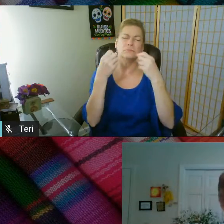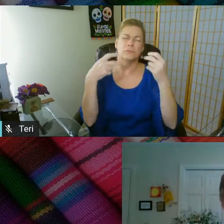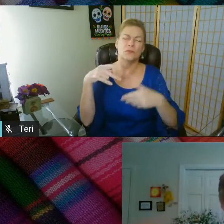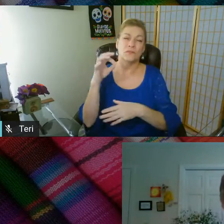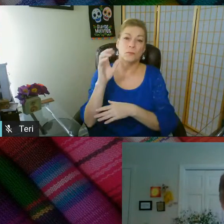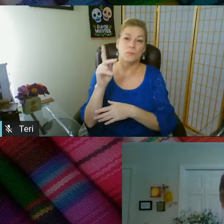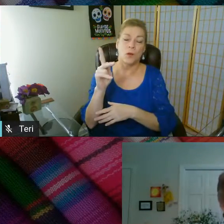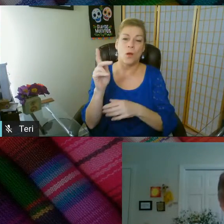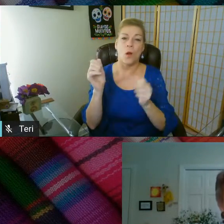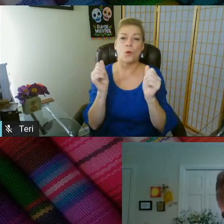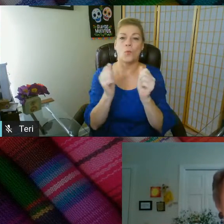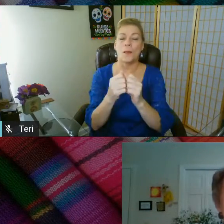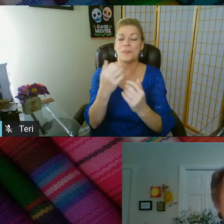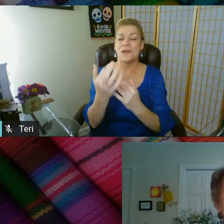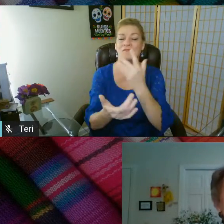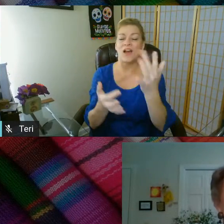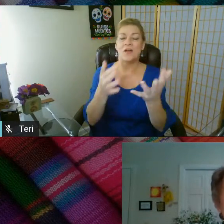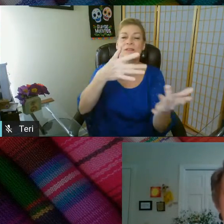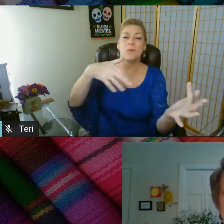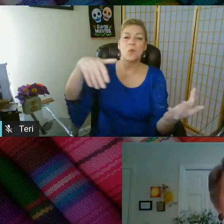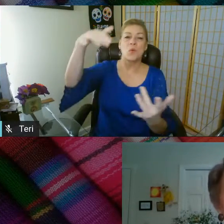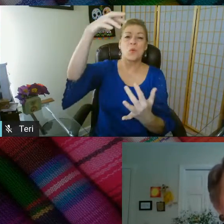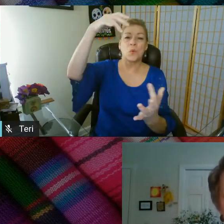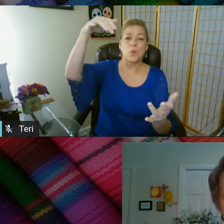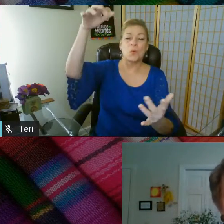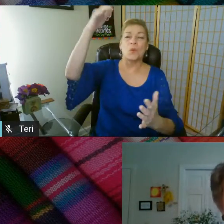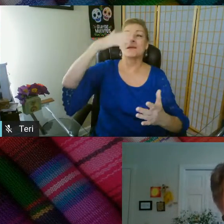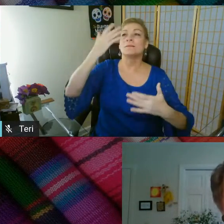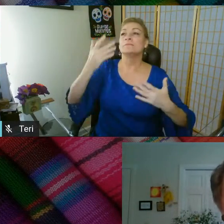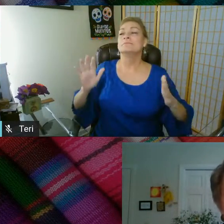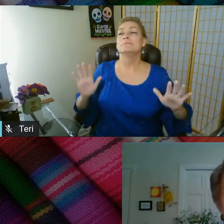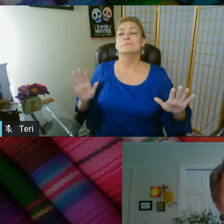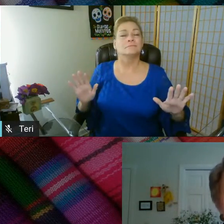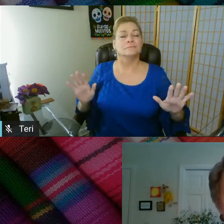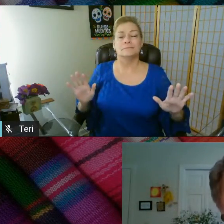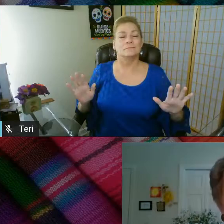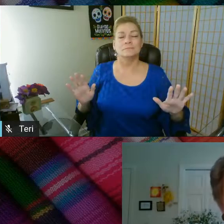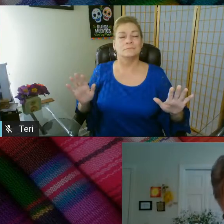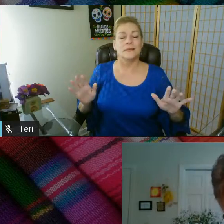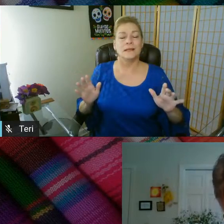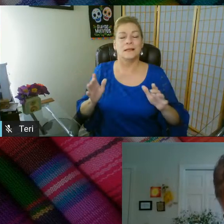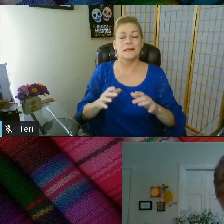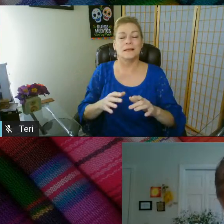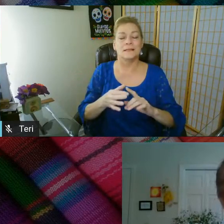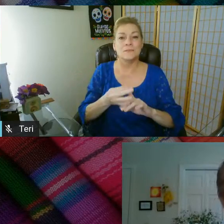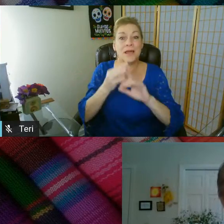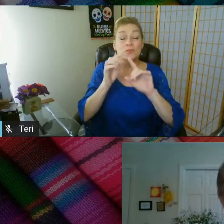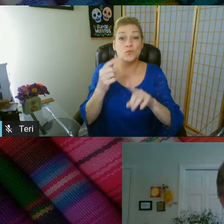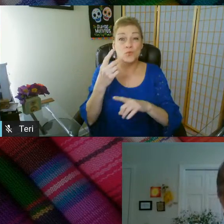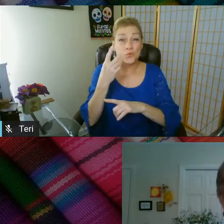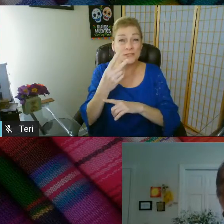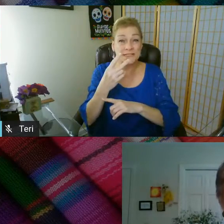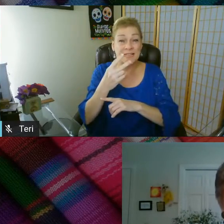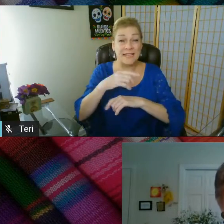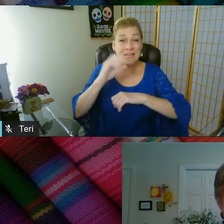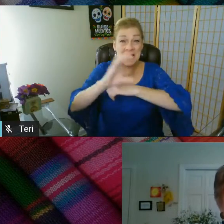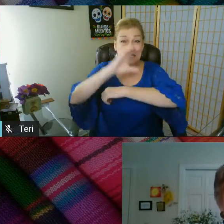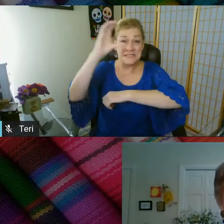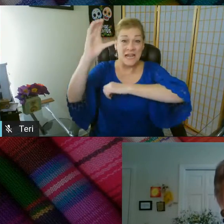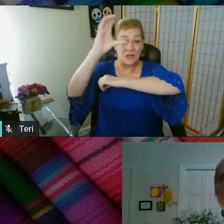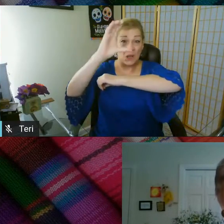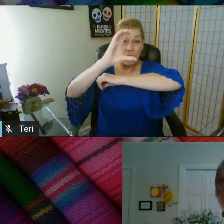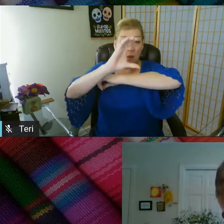the smoke from the fire coming up. It was very special. And did you see that sunset? Oh my